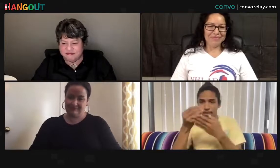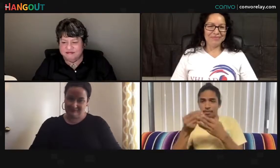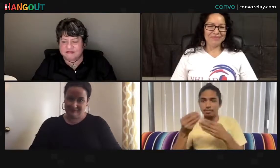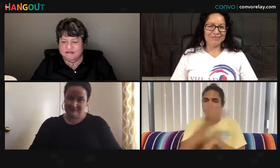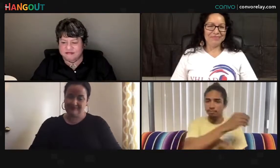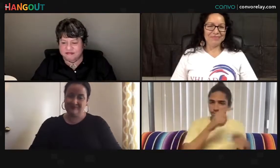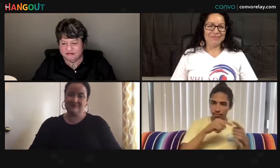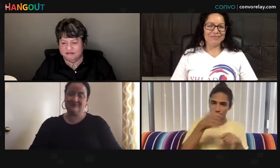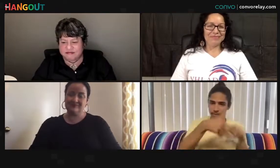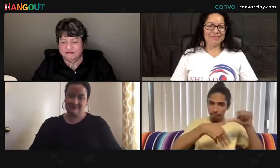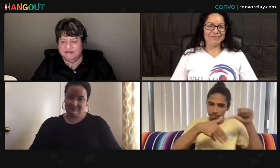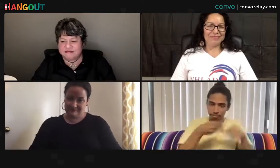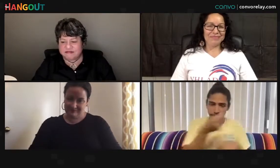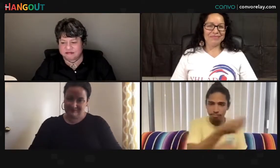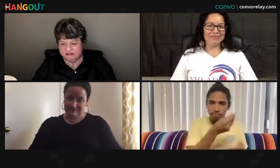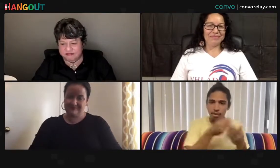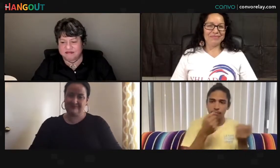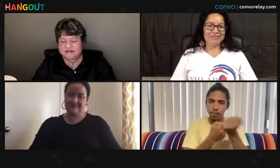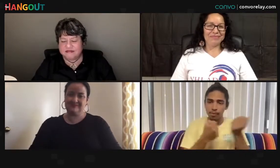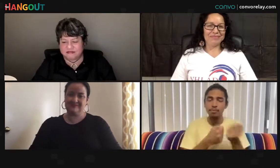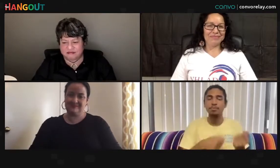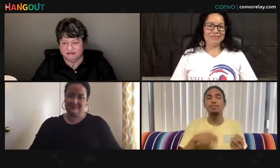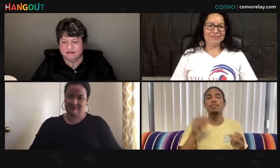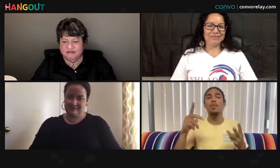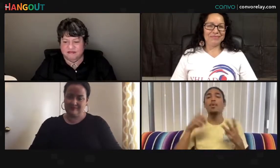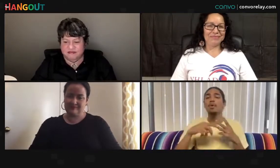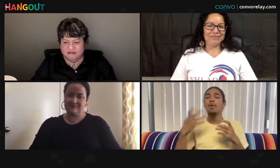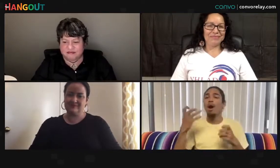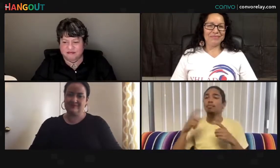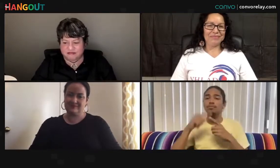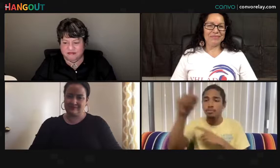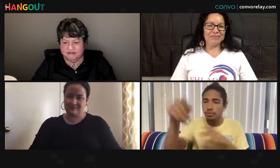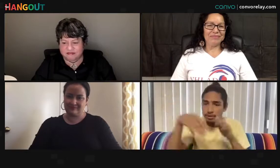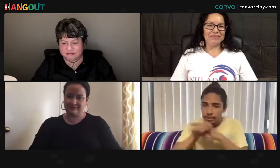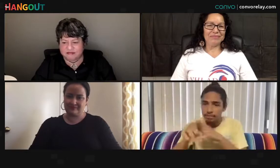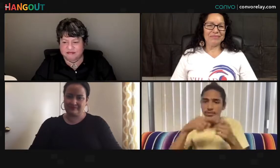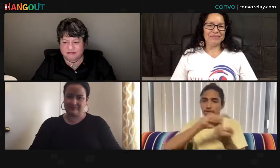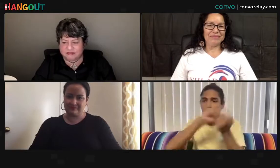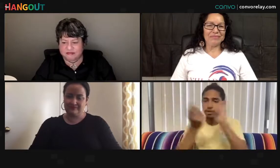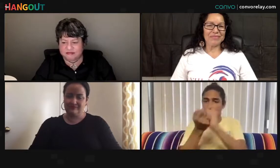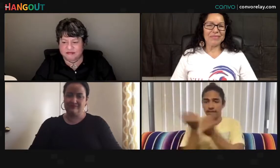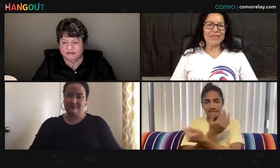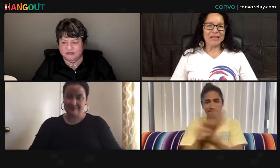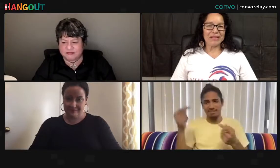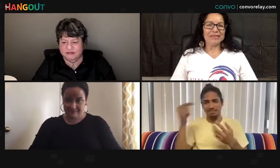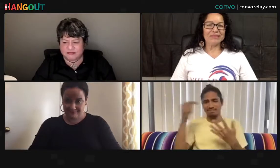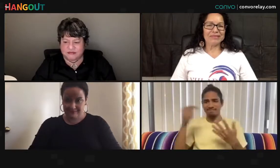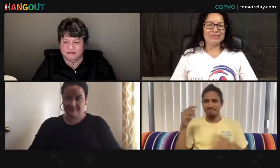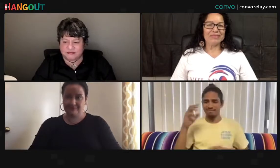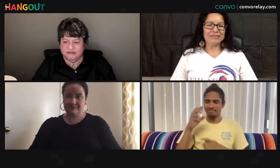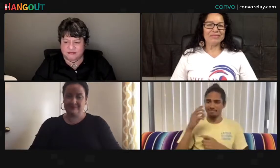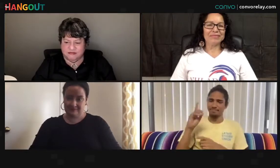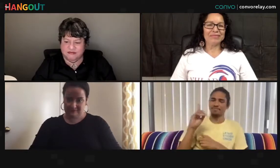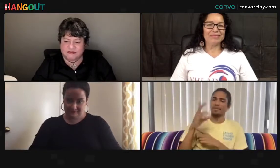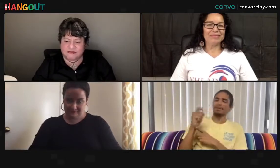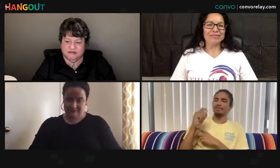that's not a criminal. Making money and supporting your family, whether you're from Central or South